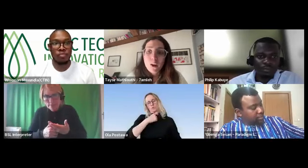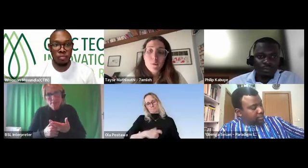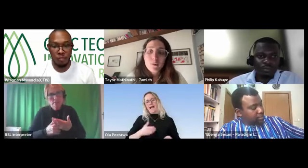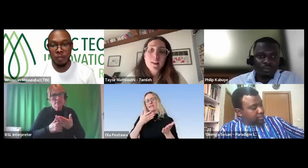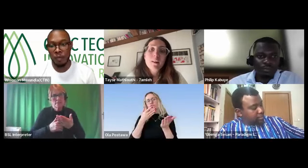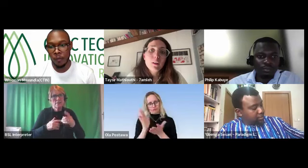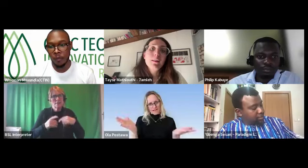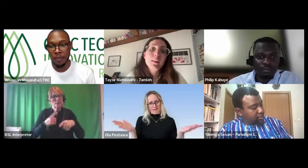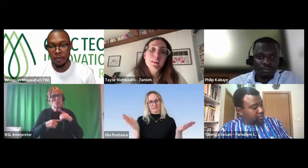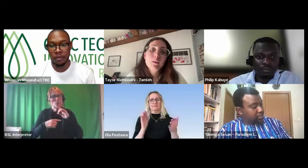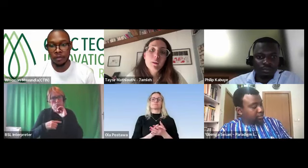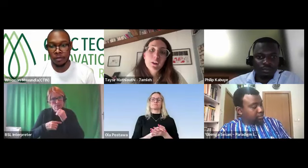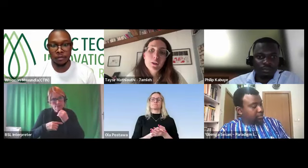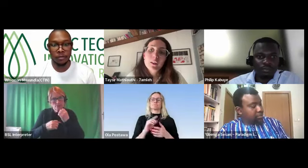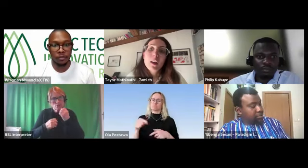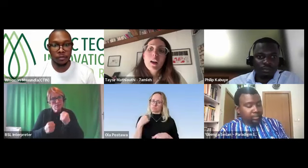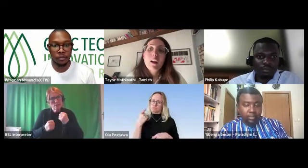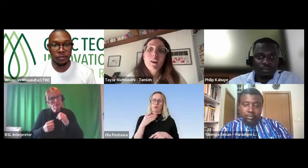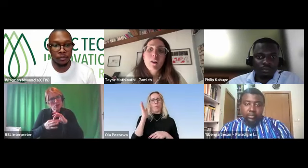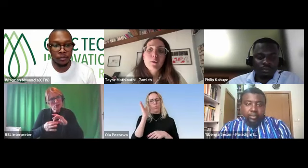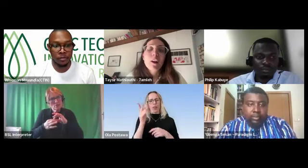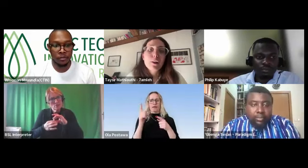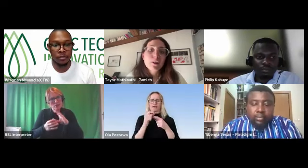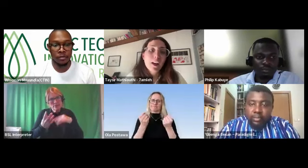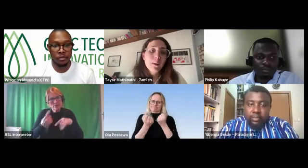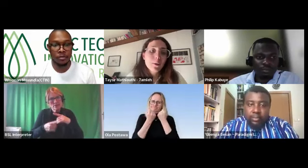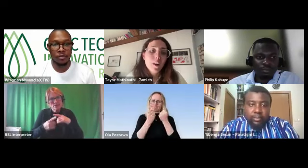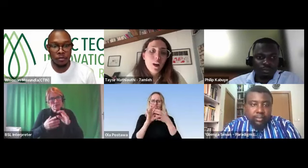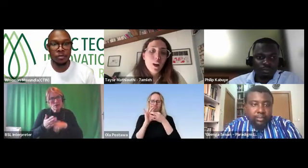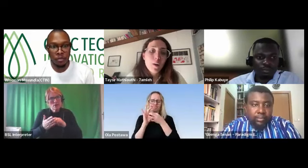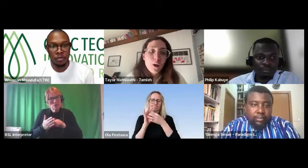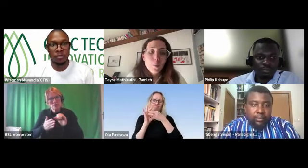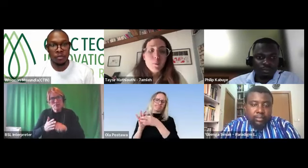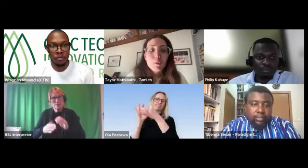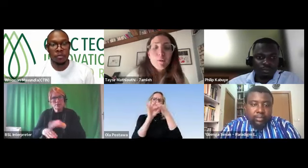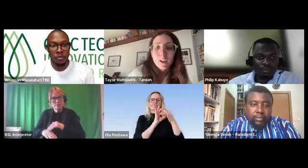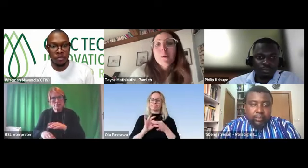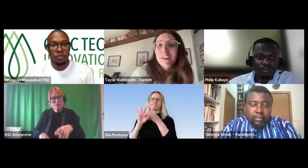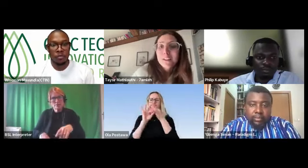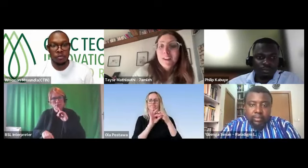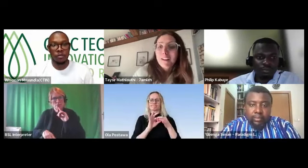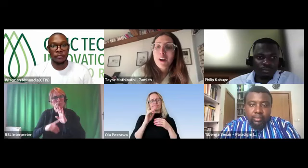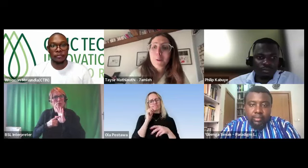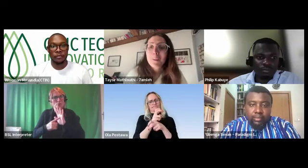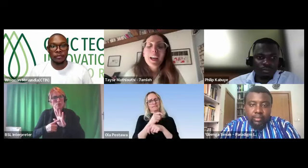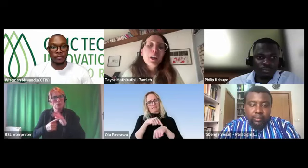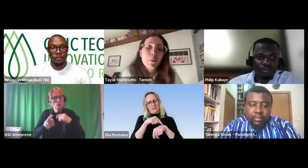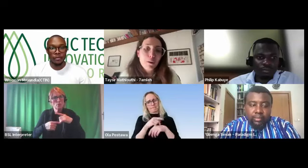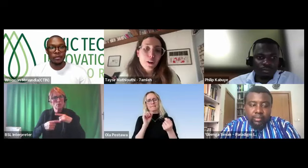that's where we will see solidarity and collaboration. Those harsh times will prove that we are